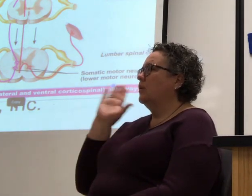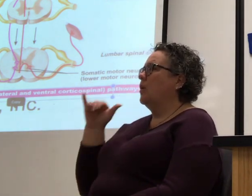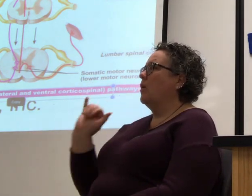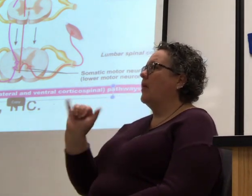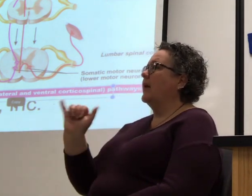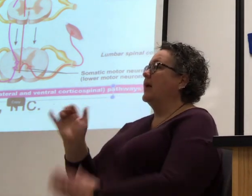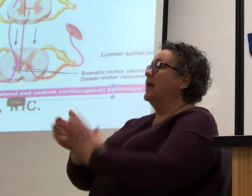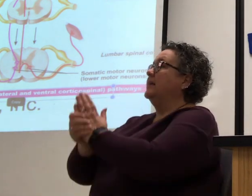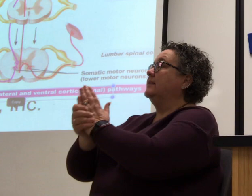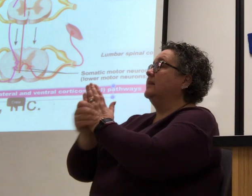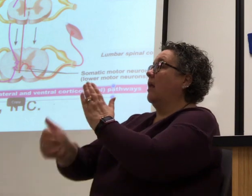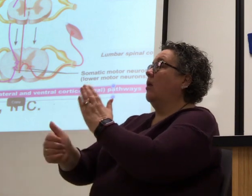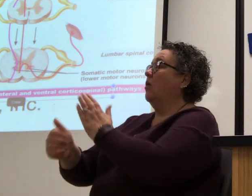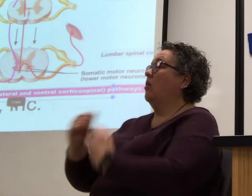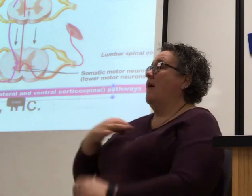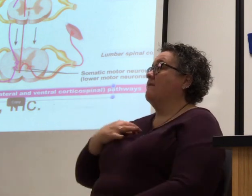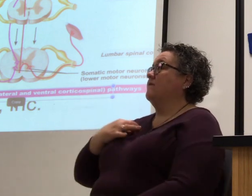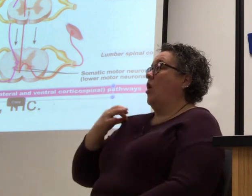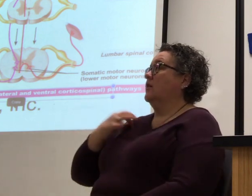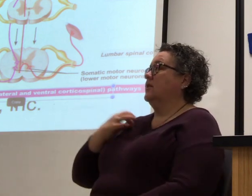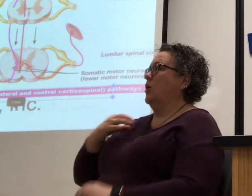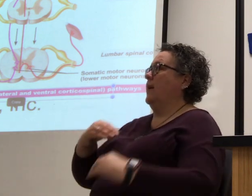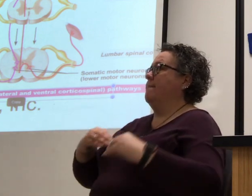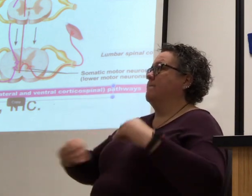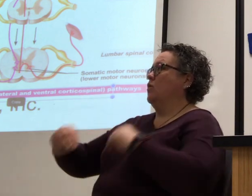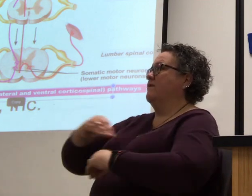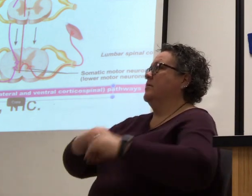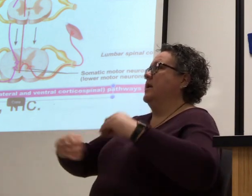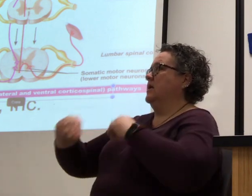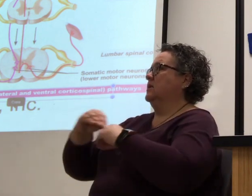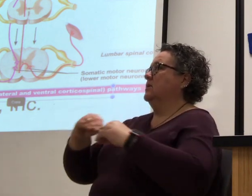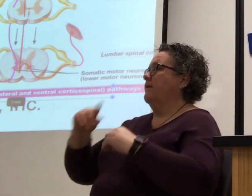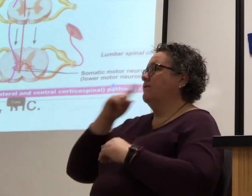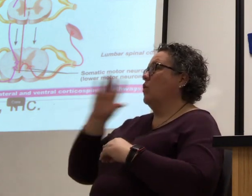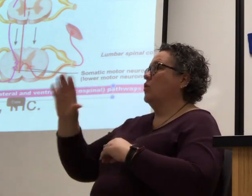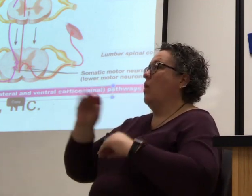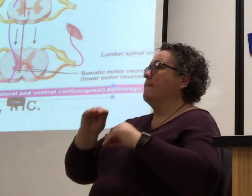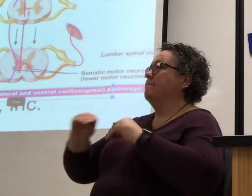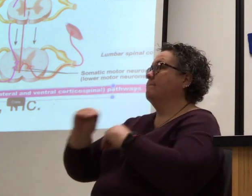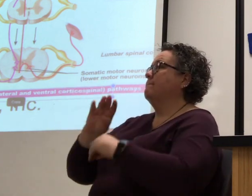skilled, voluntary movements for motor command.